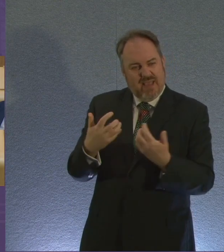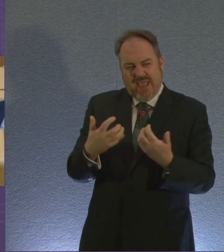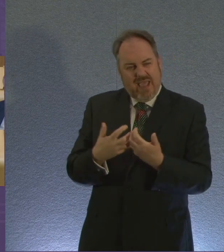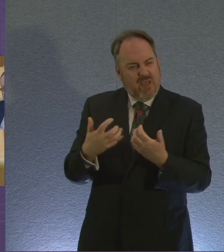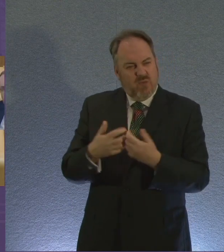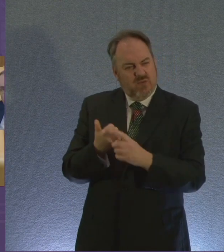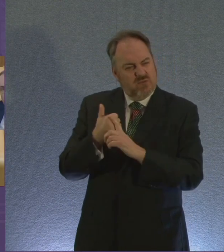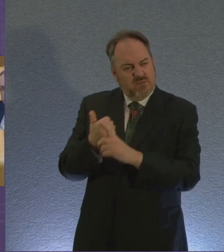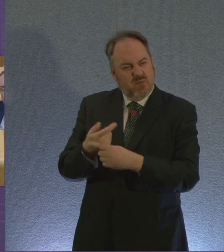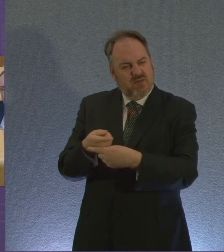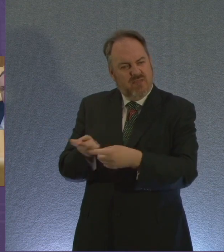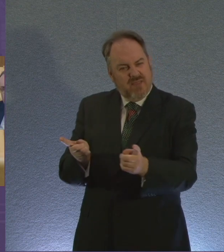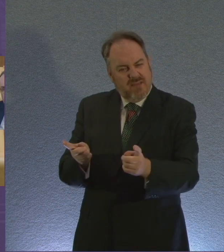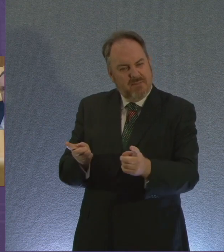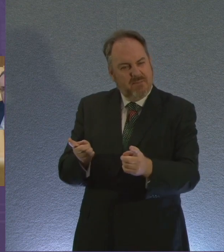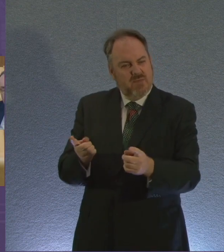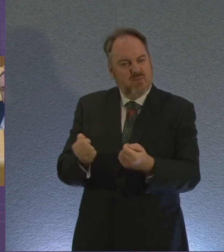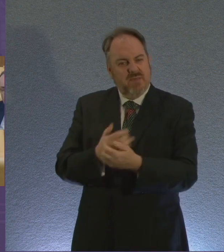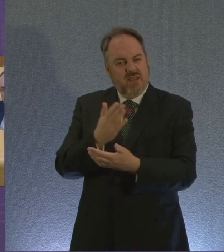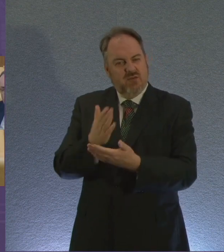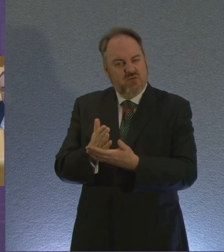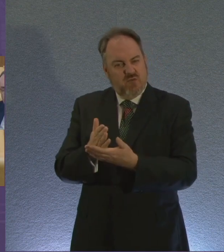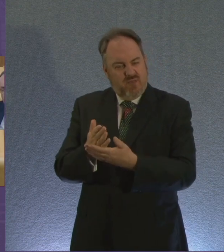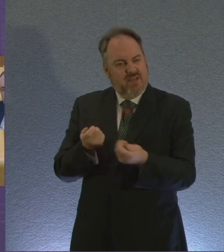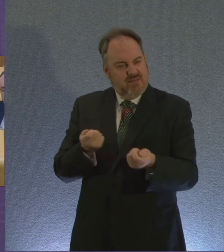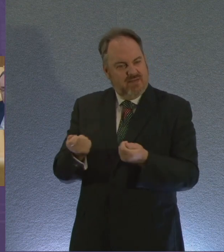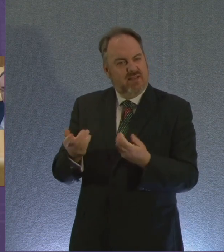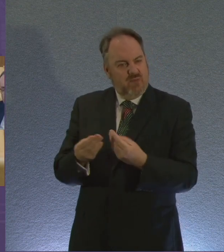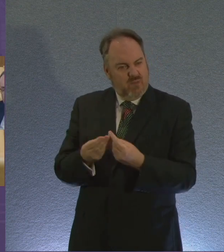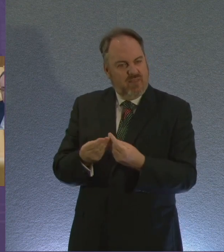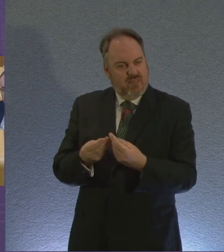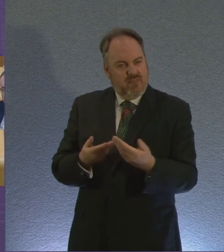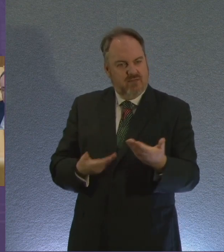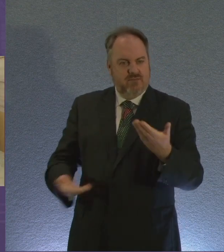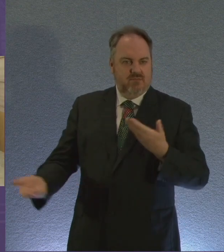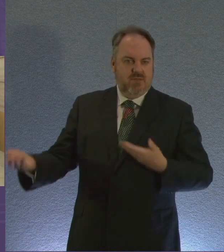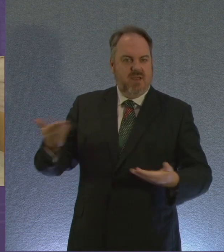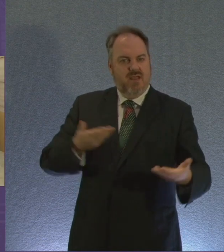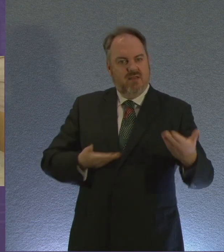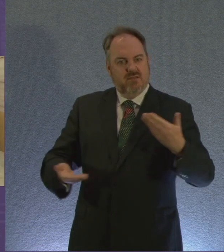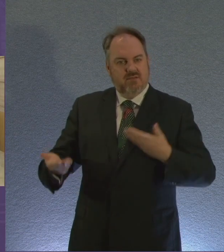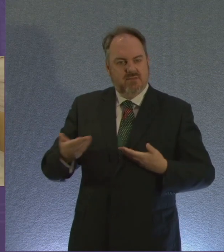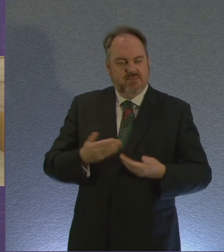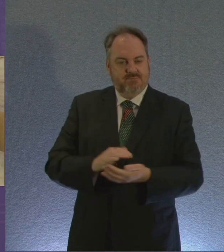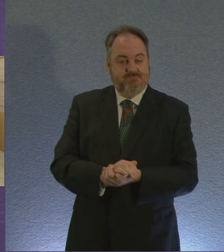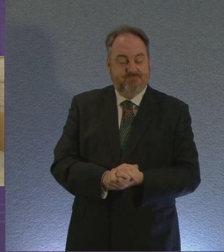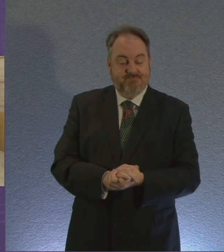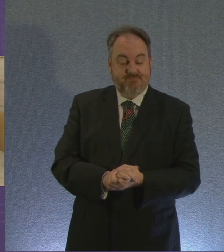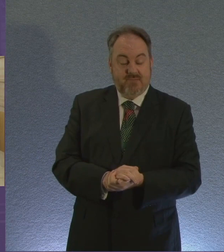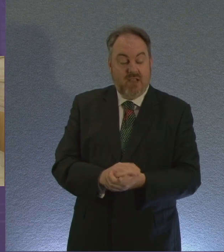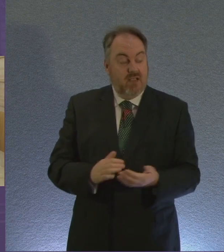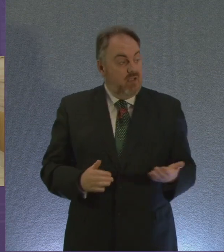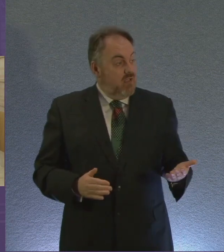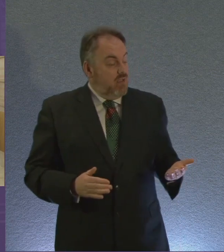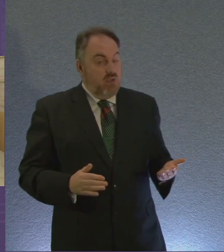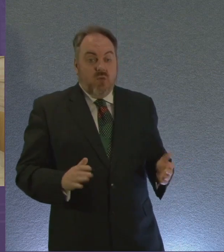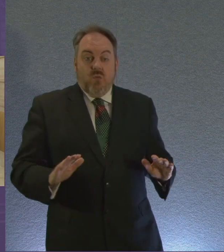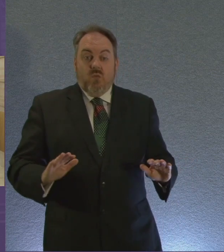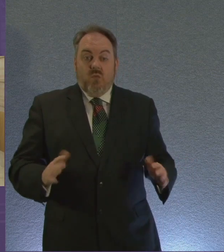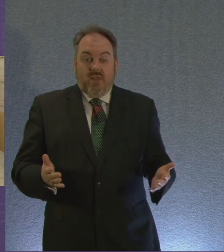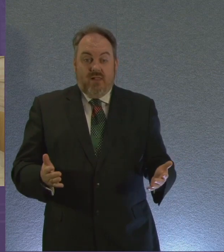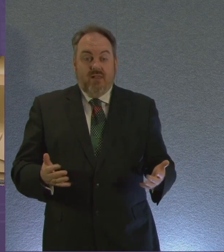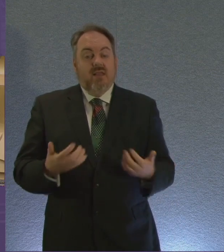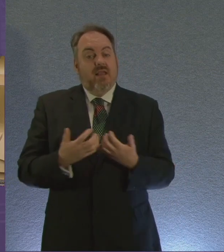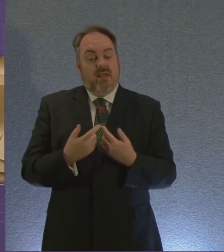are assisting to make sure we can cope with that pressure? Shirley-Ann Somerville. Well, one of the important ways that we will